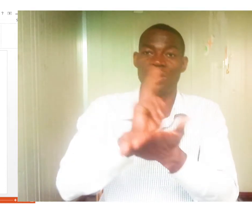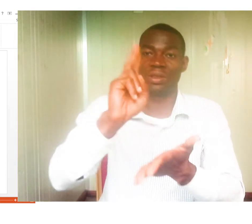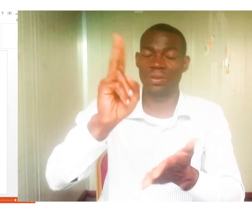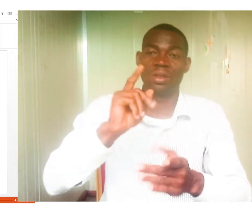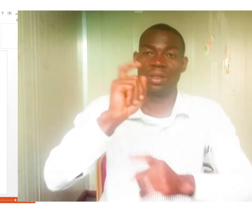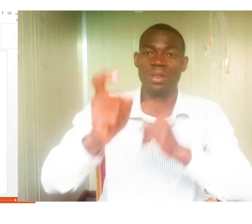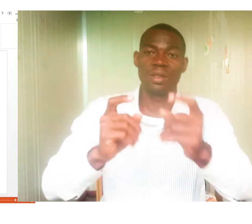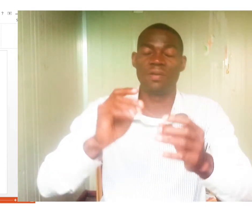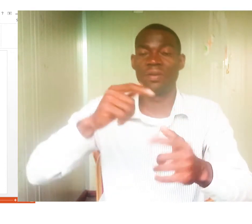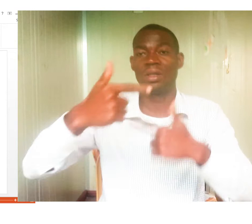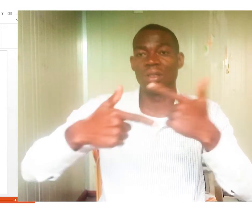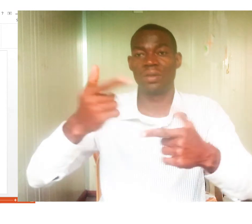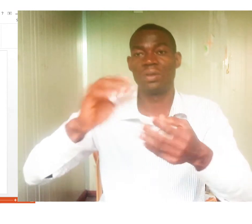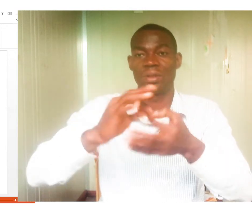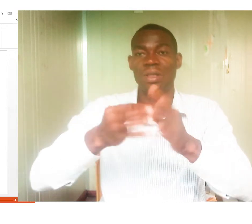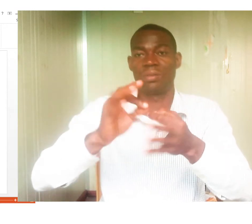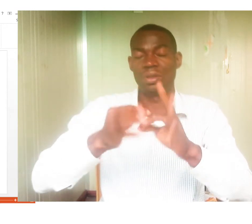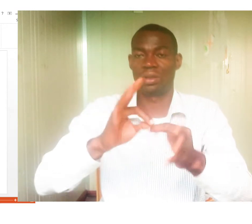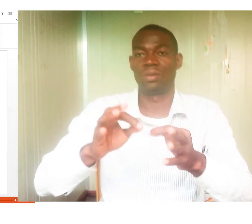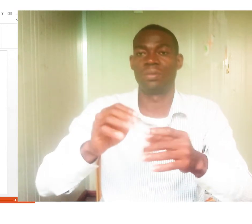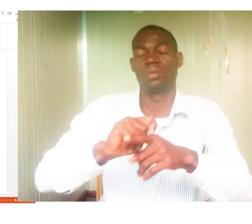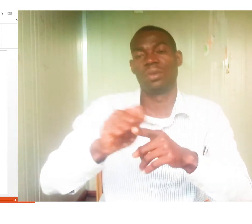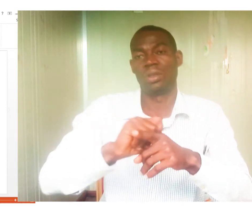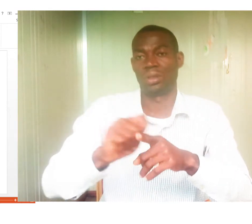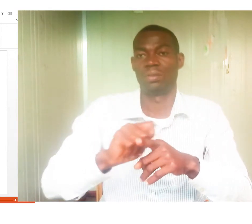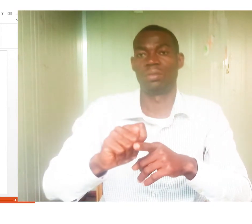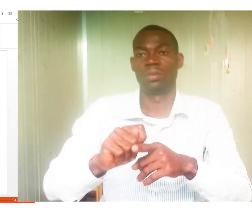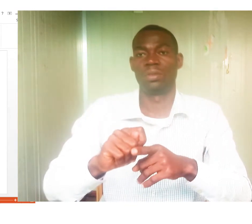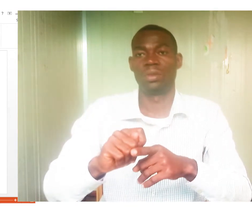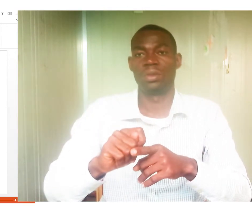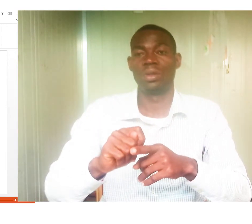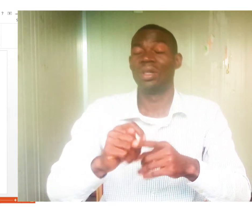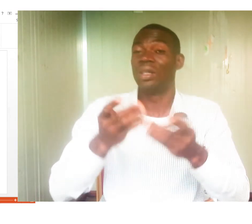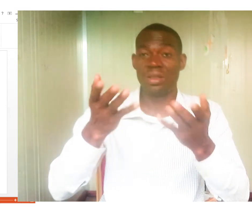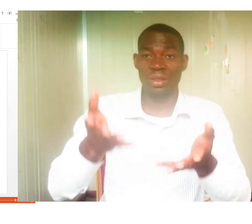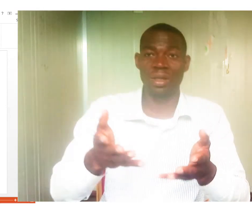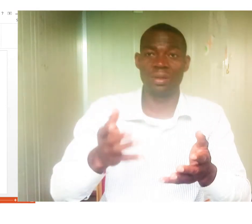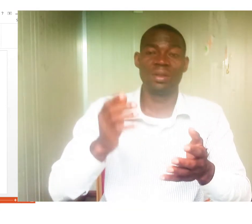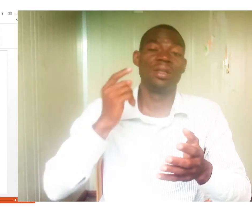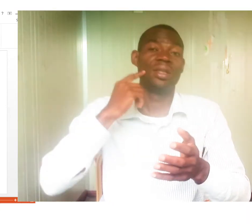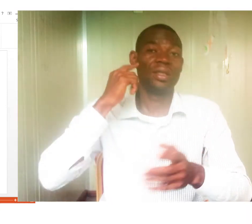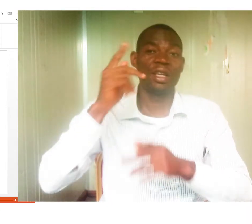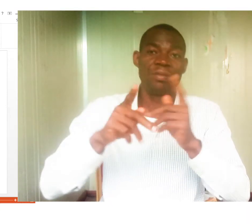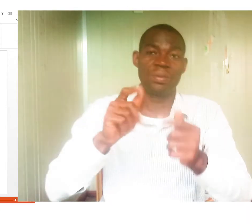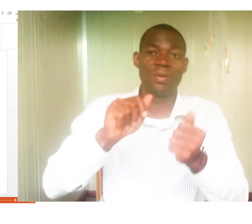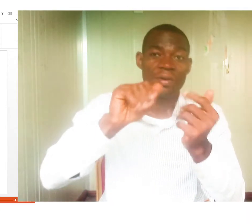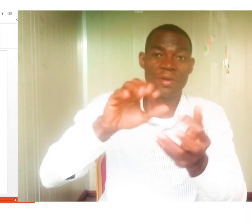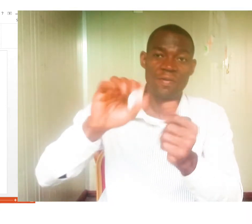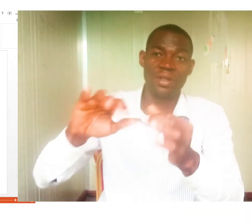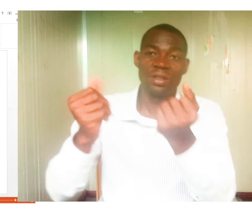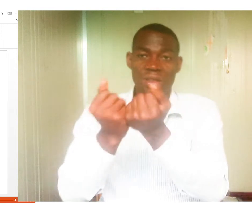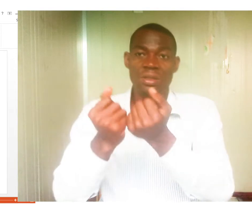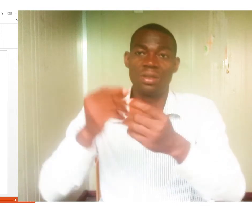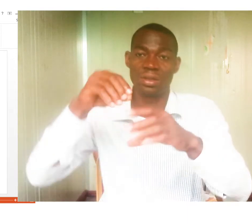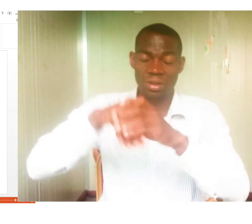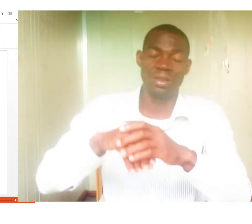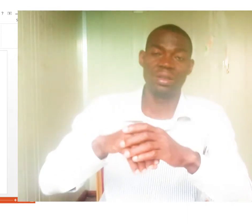people face challenges in accessing both private and public services